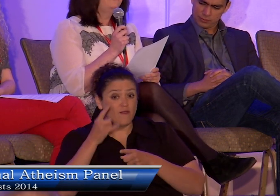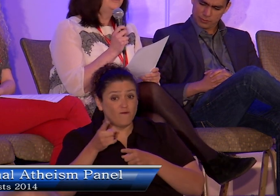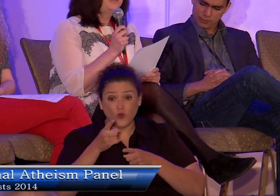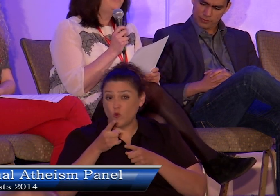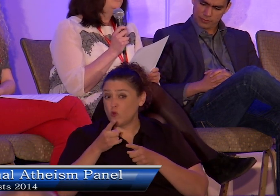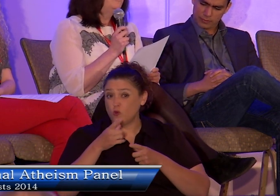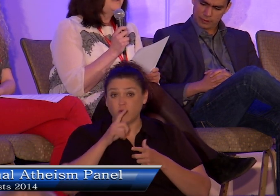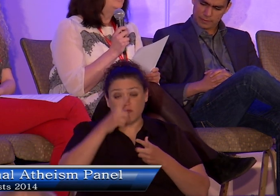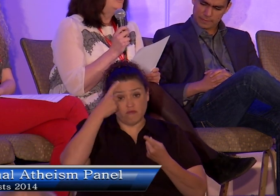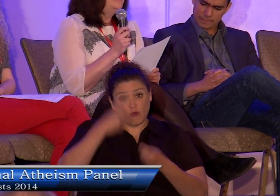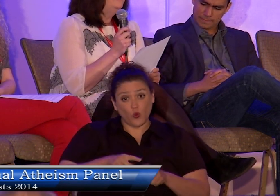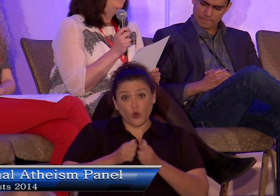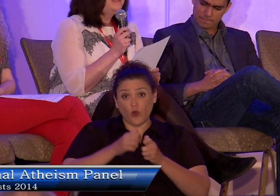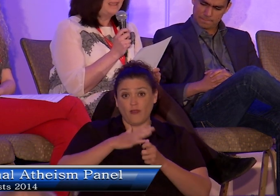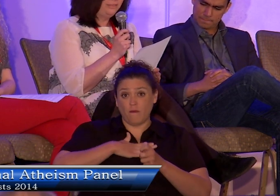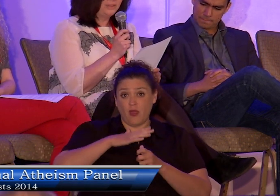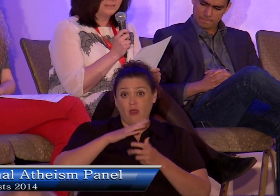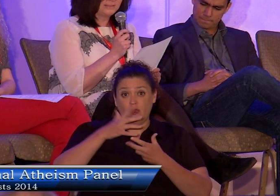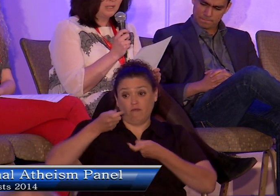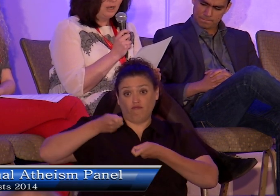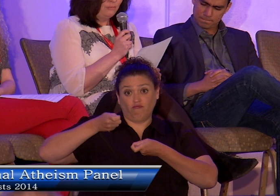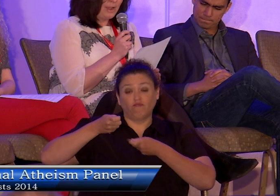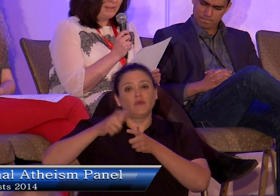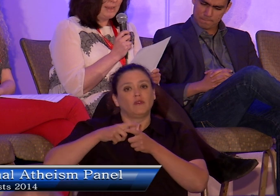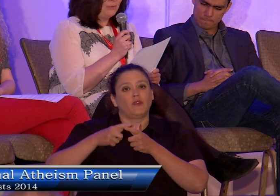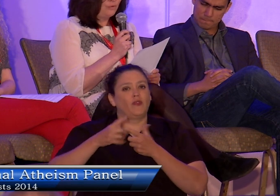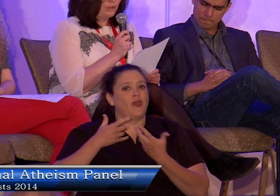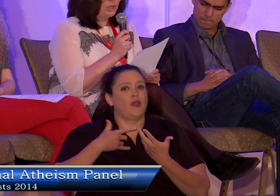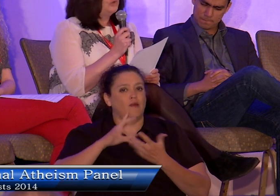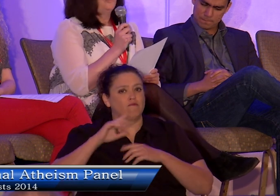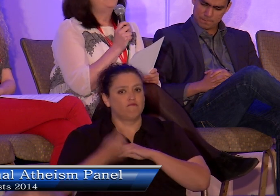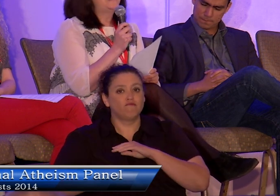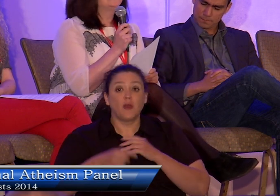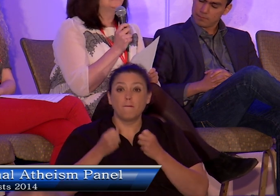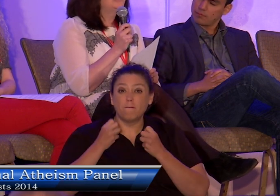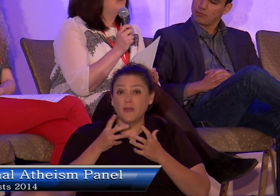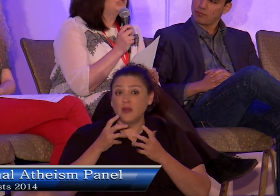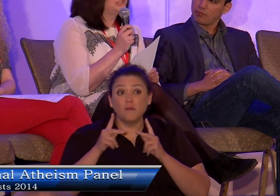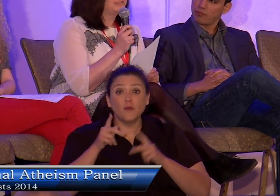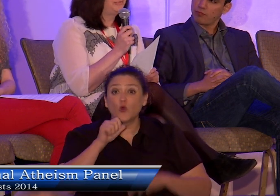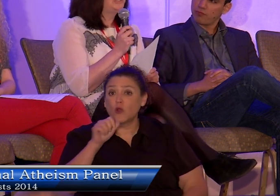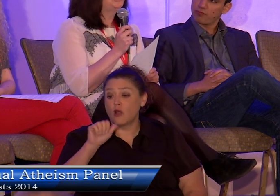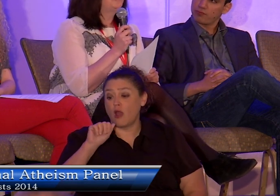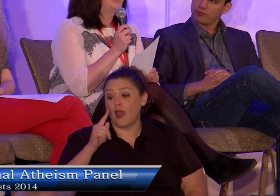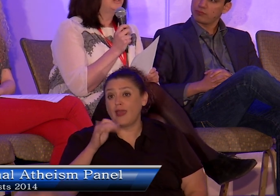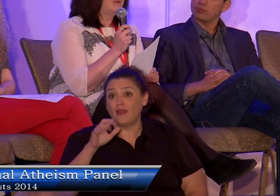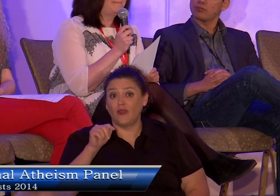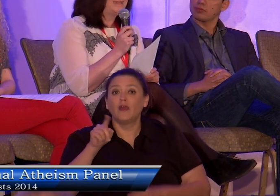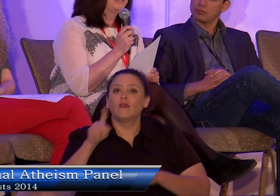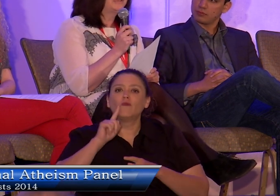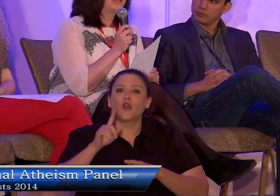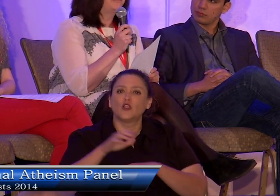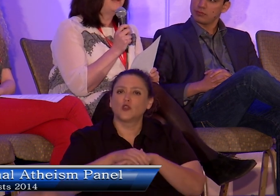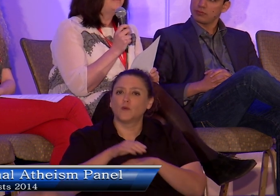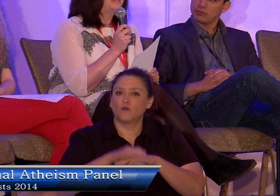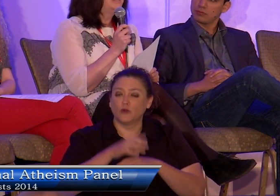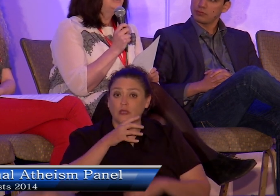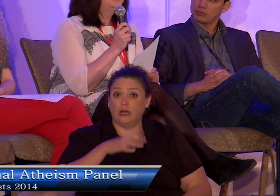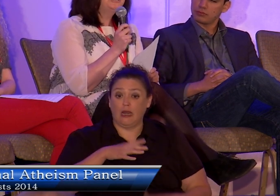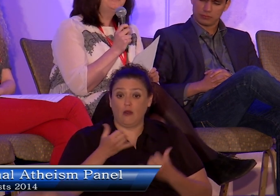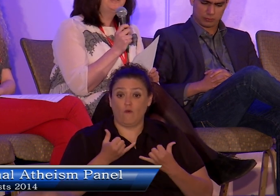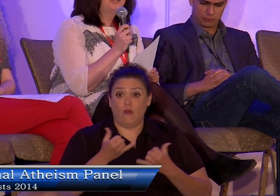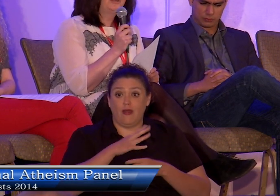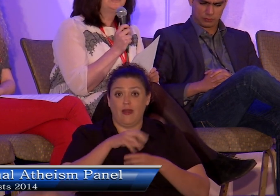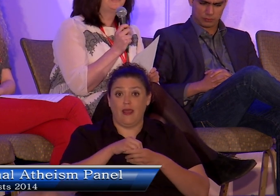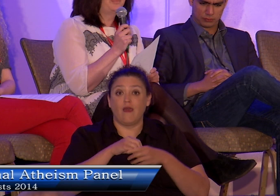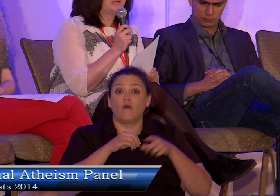very often people who might not even be atheists. Right now, Roya Nobakht in Iran, she's a British-Iranian, went back to visit her family.